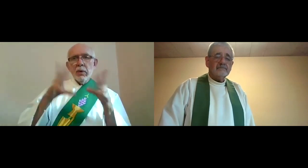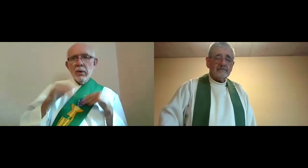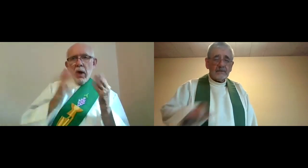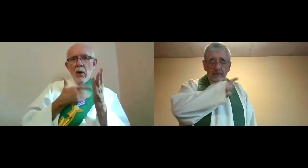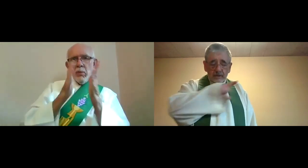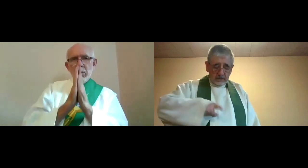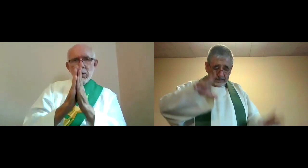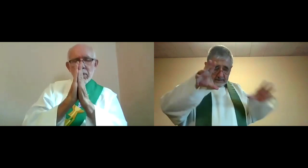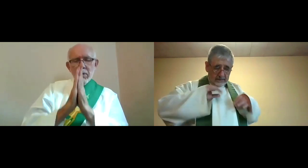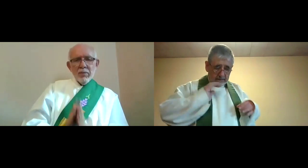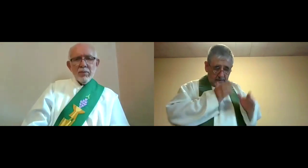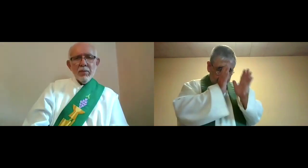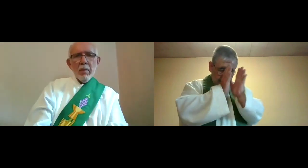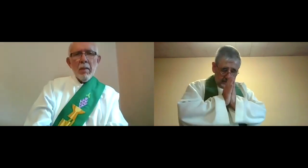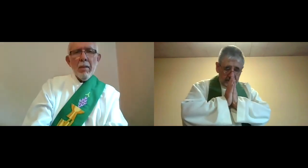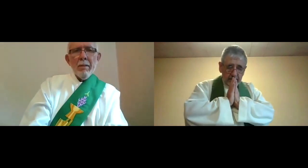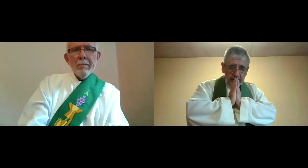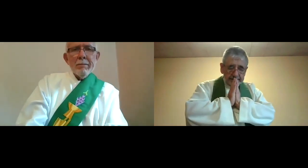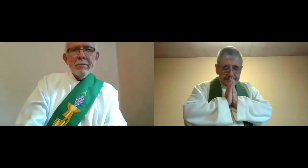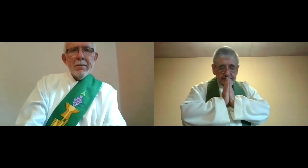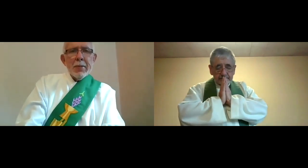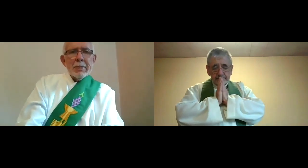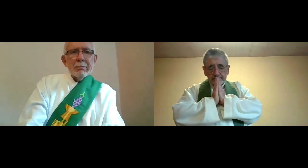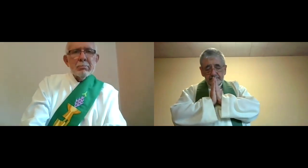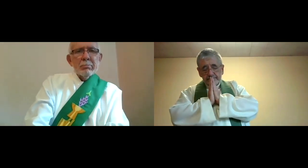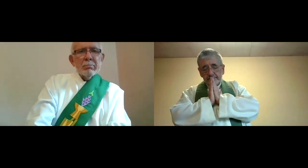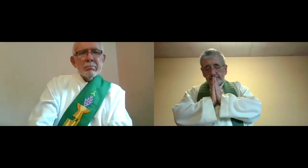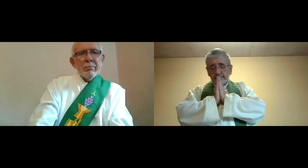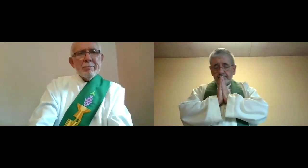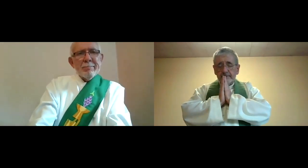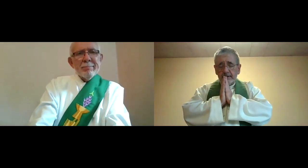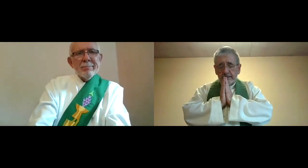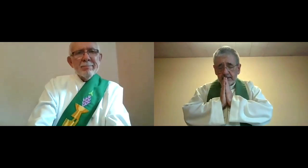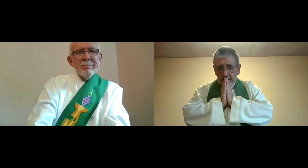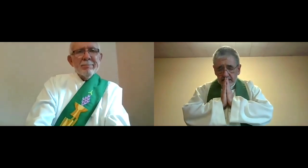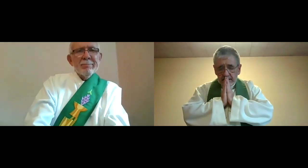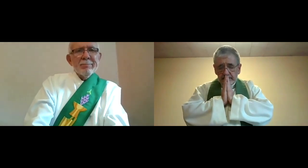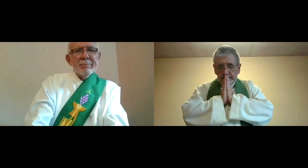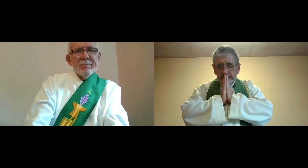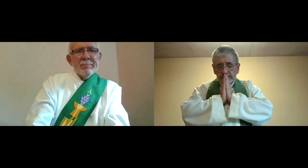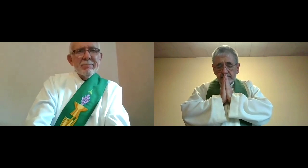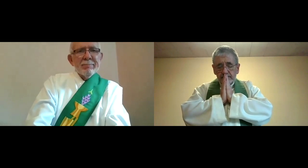of the kingdom of heaven. We pray to the Lord. Lord, receive our prayer.